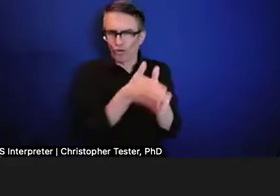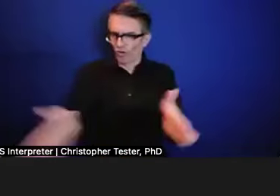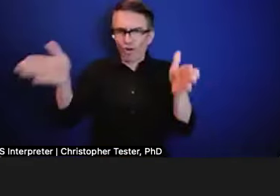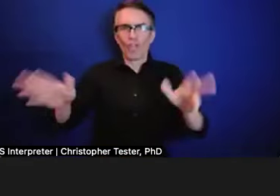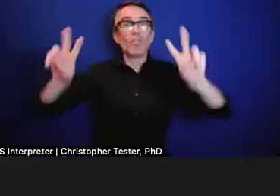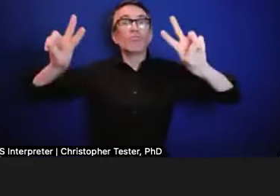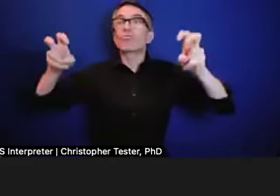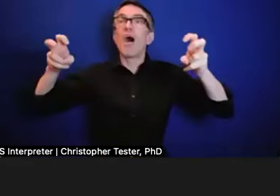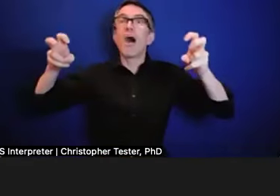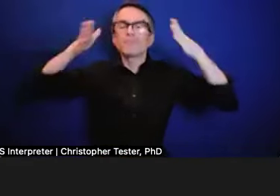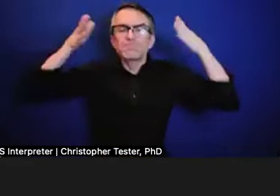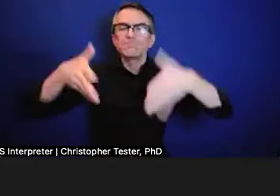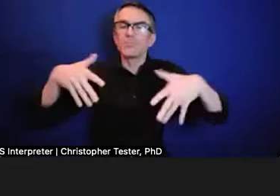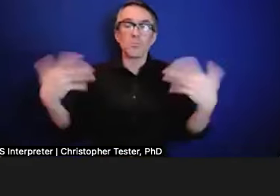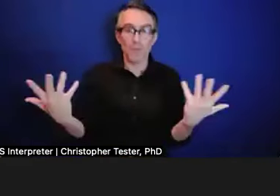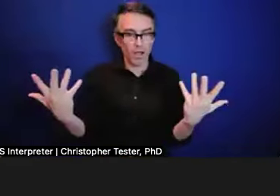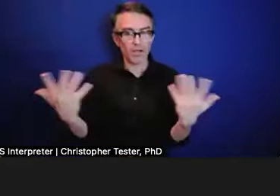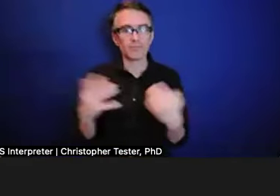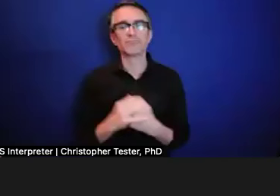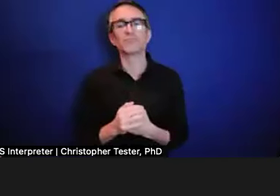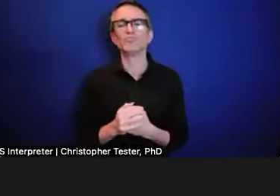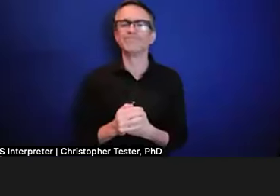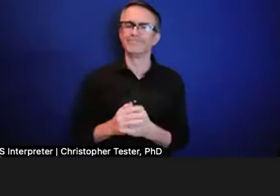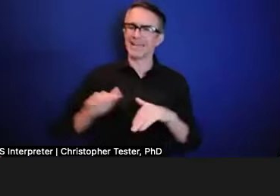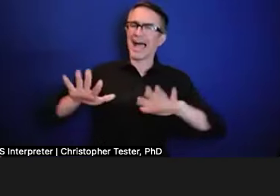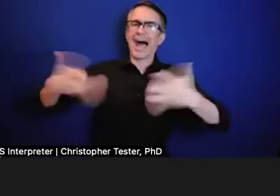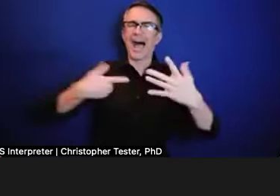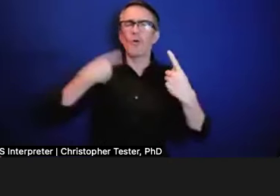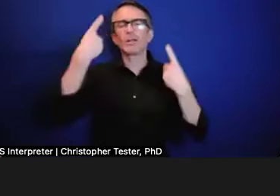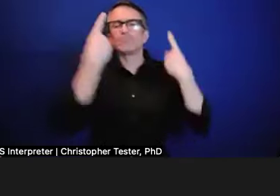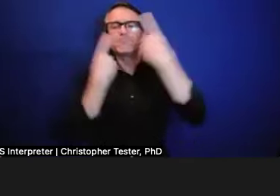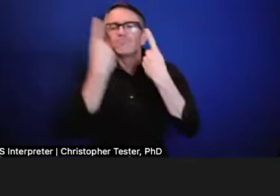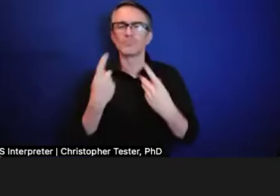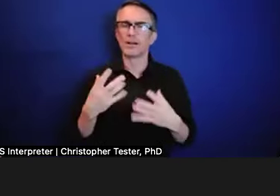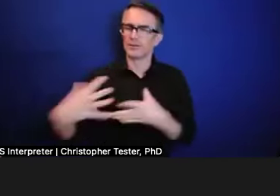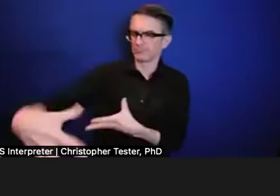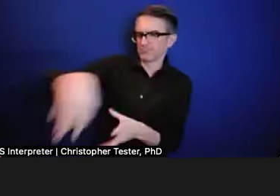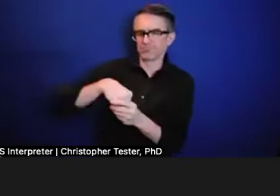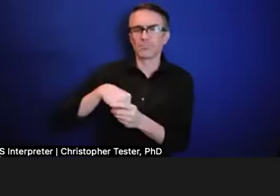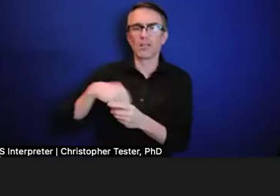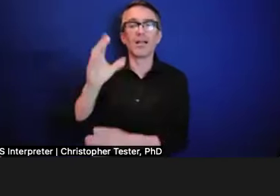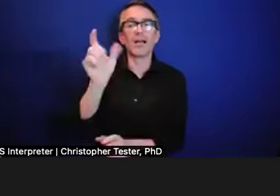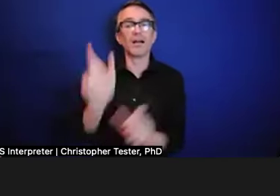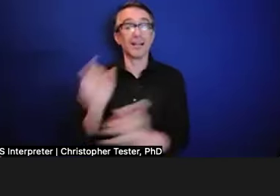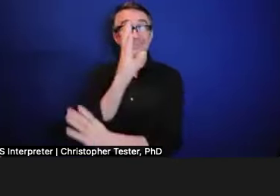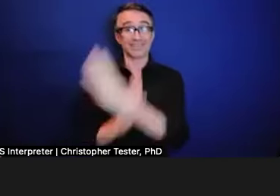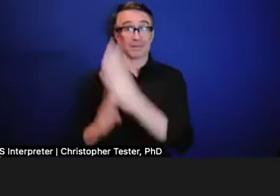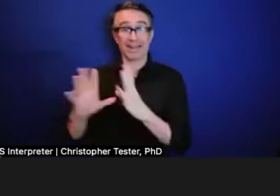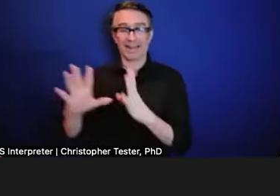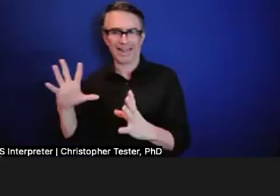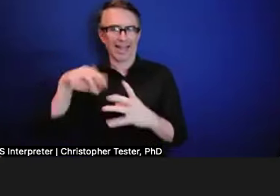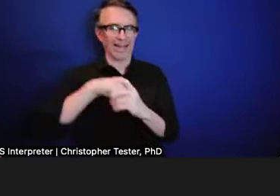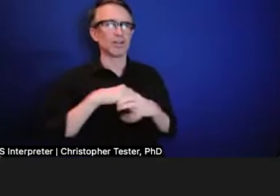disability-inclusive societies for advancing social progress. Today's conversation goes to the heart of